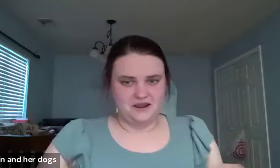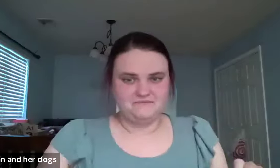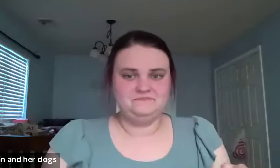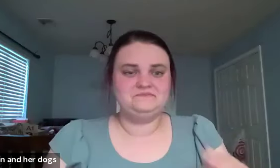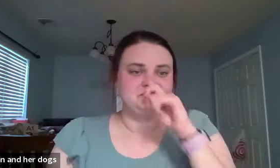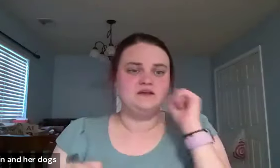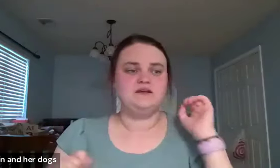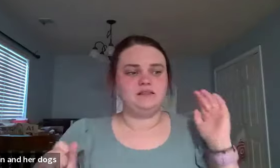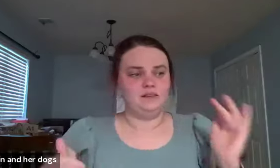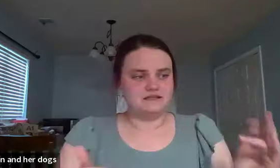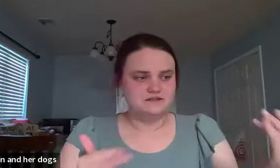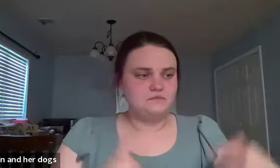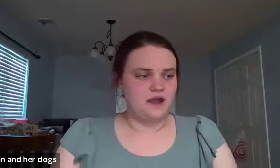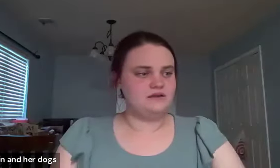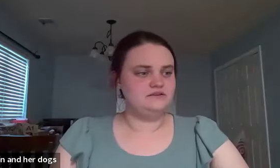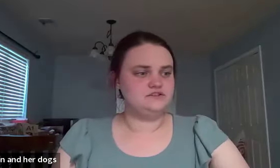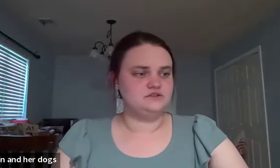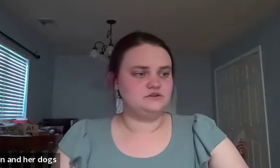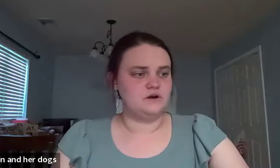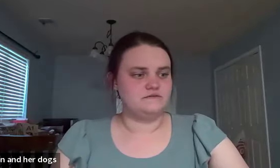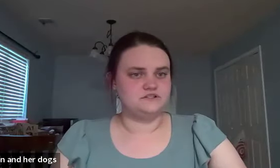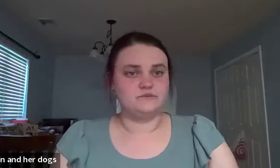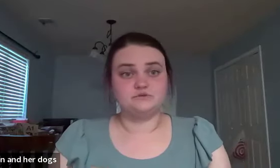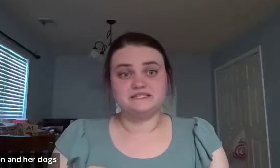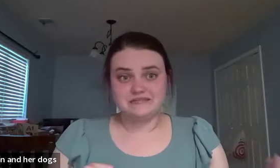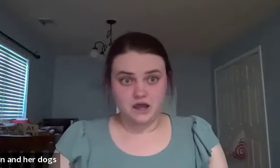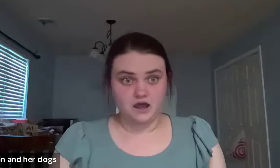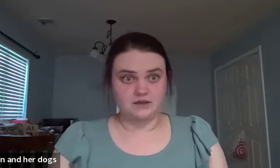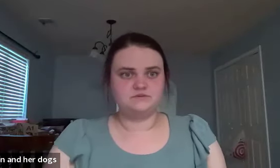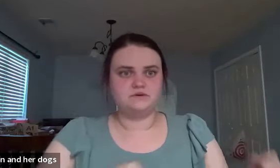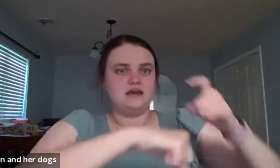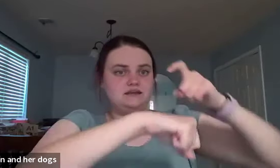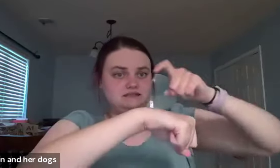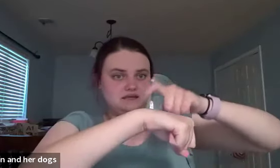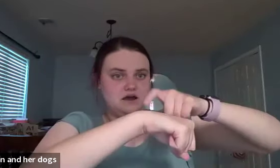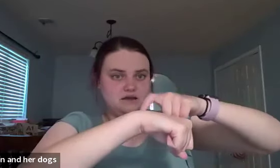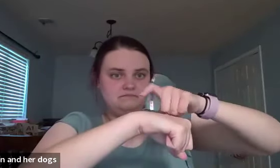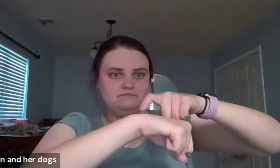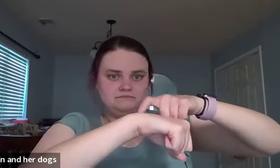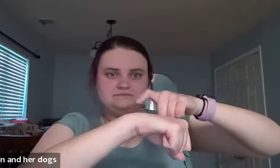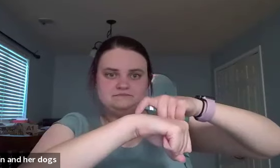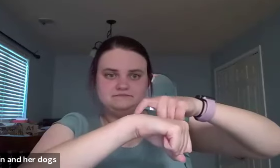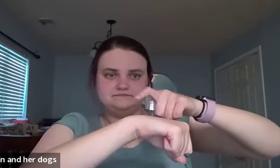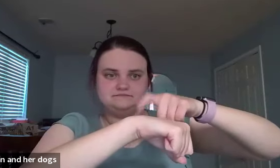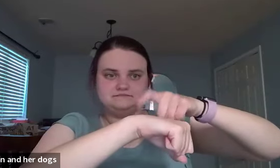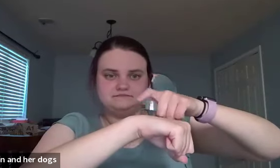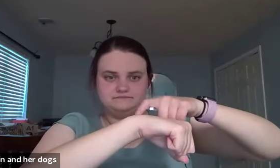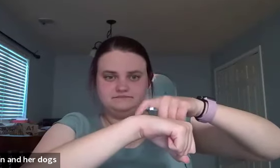Okay. Let's go back to our first time, which was time. So we had time.